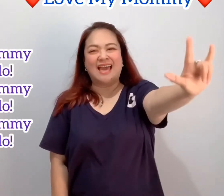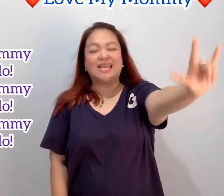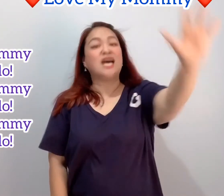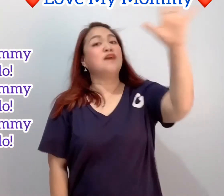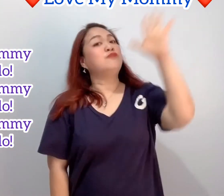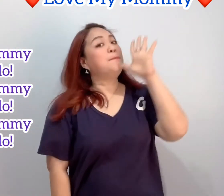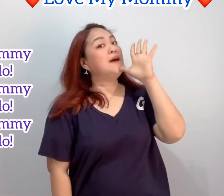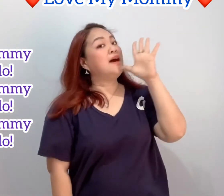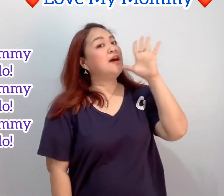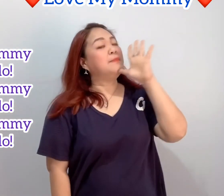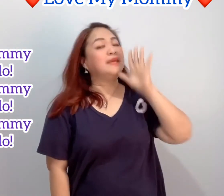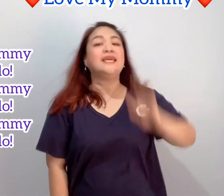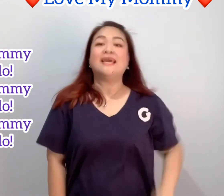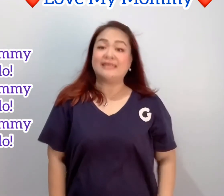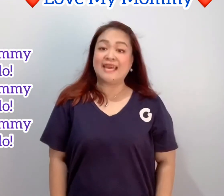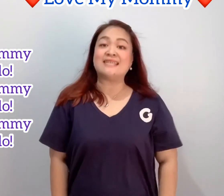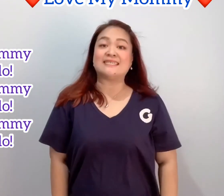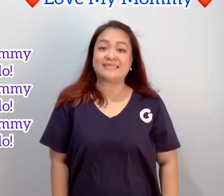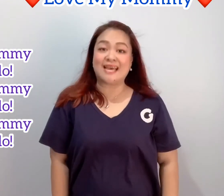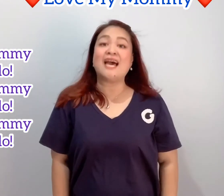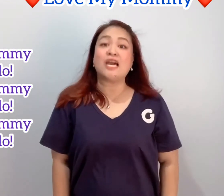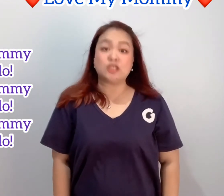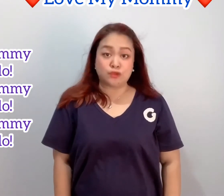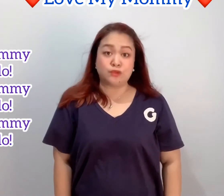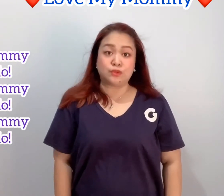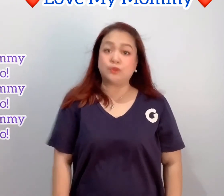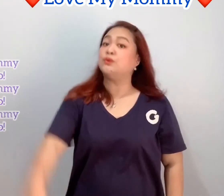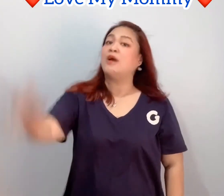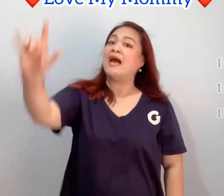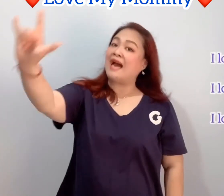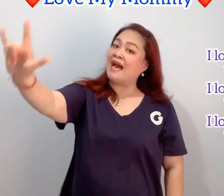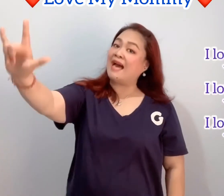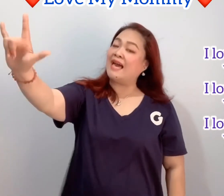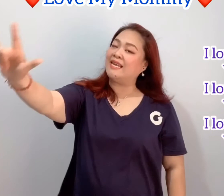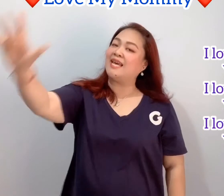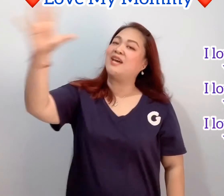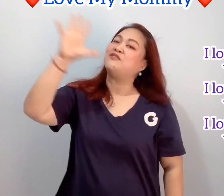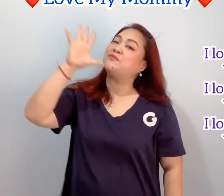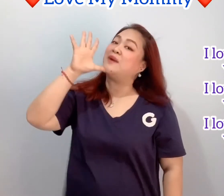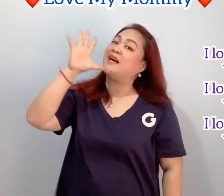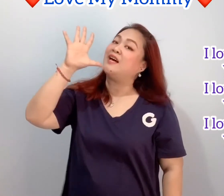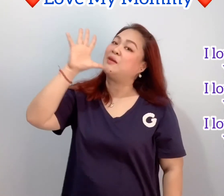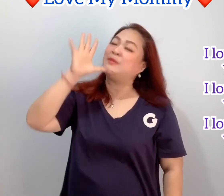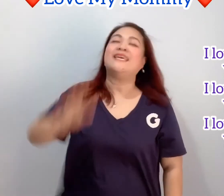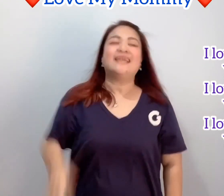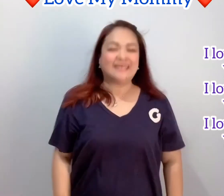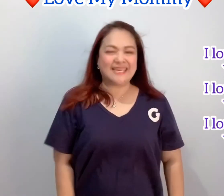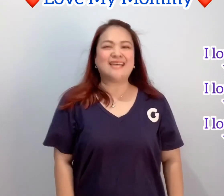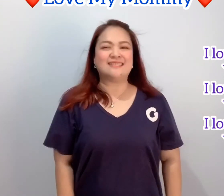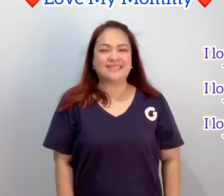love mommy, yes, I do. I love mommy, yes, I